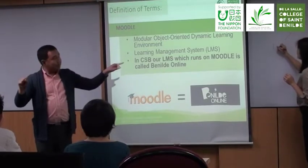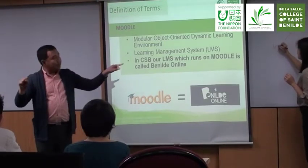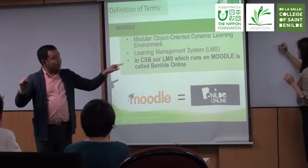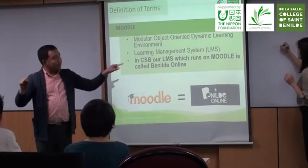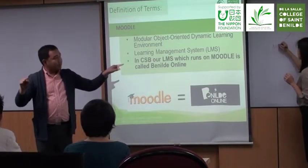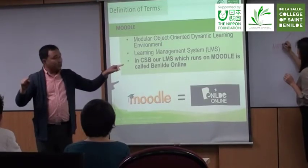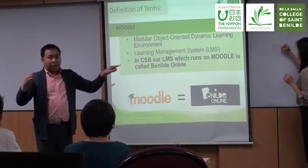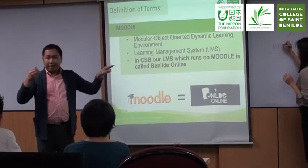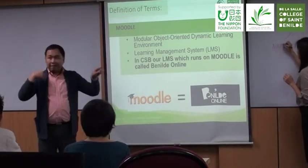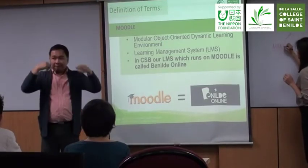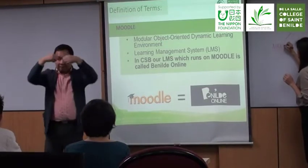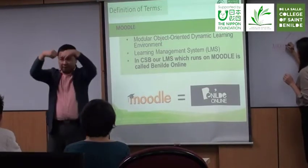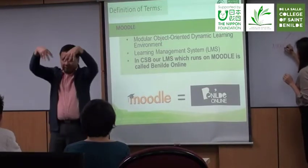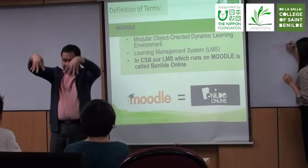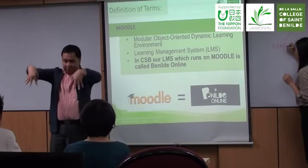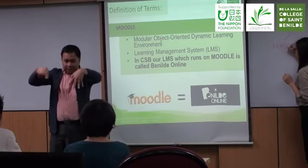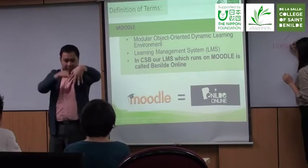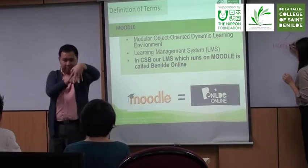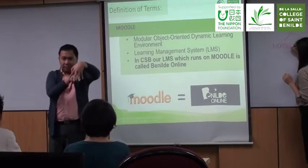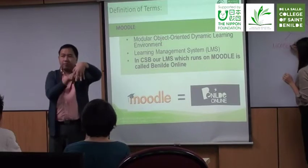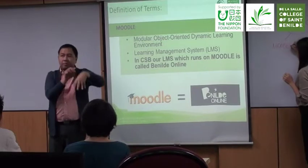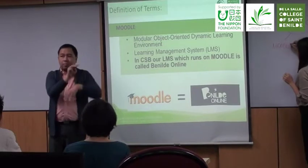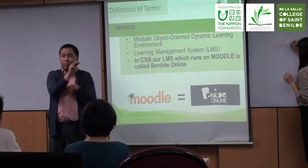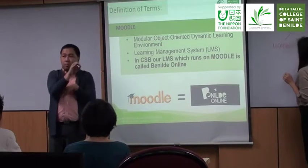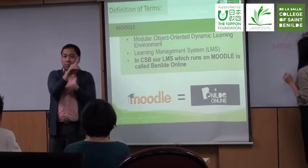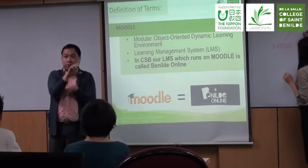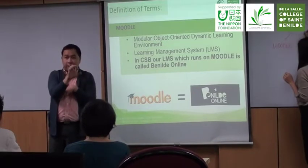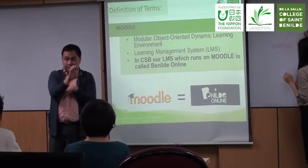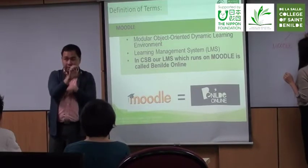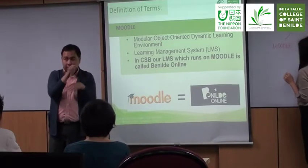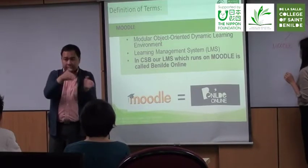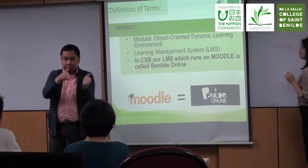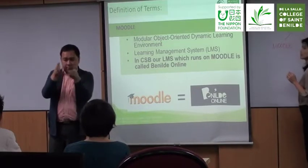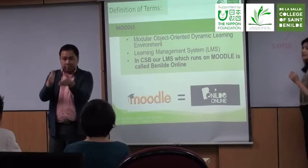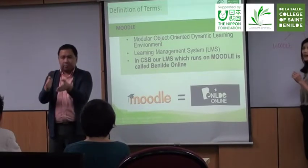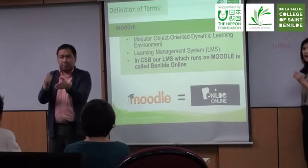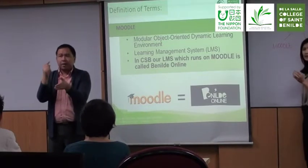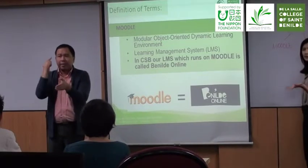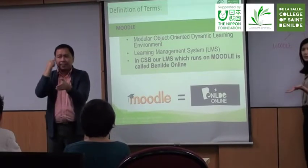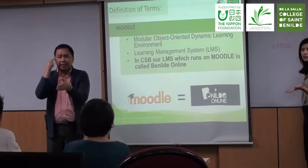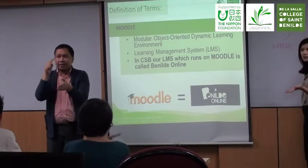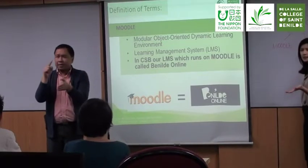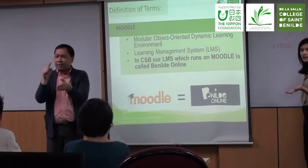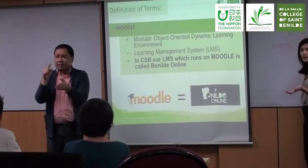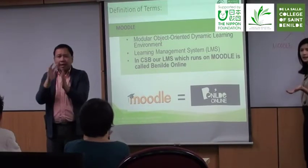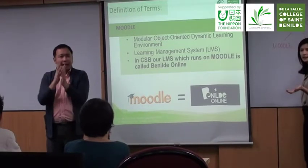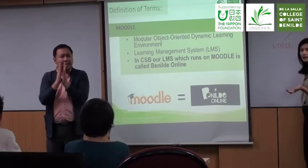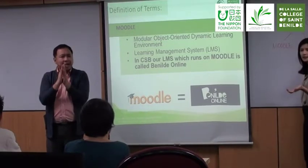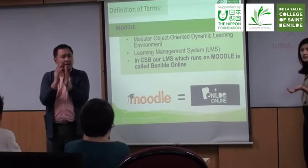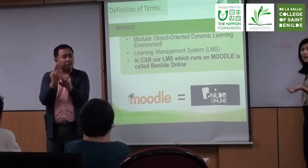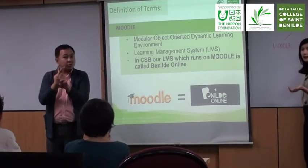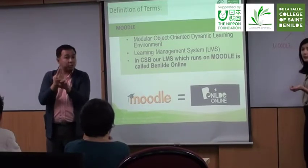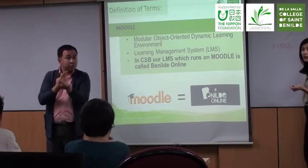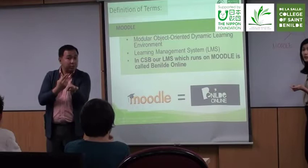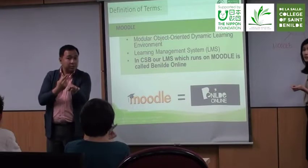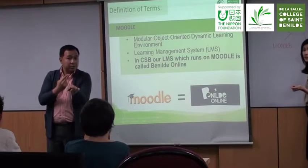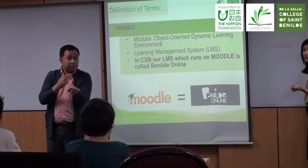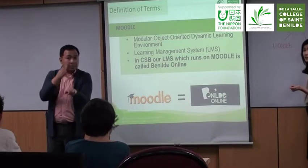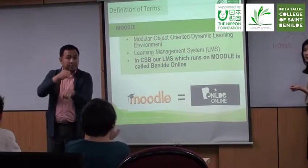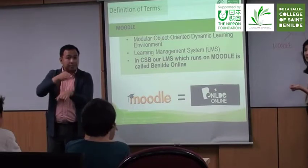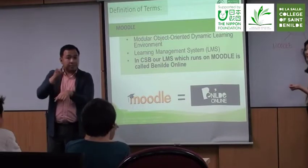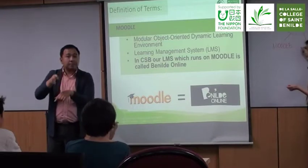call MOODLE. And then I think what Anna used in this